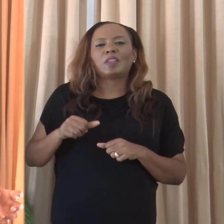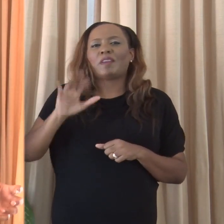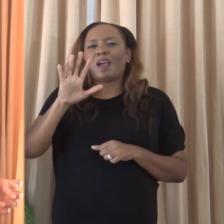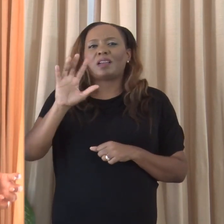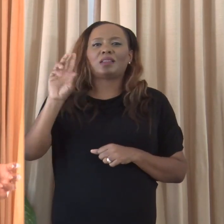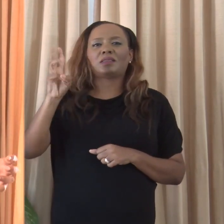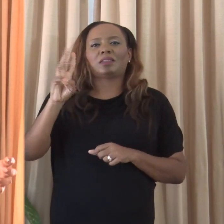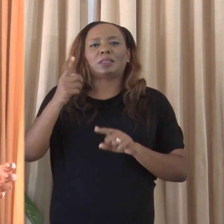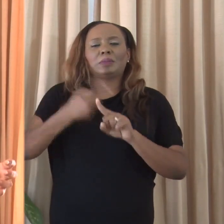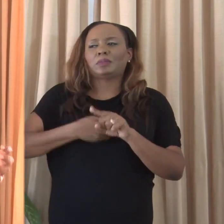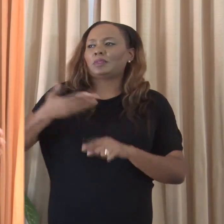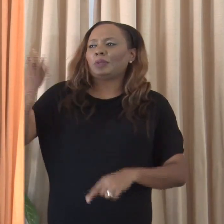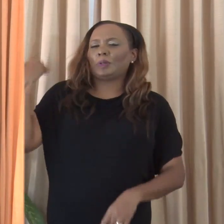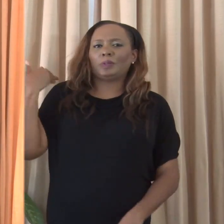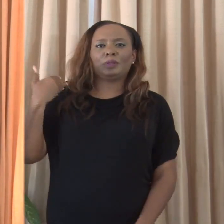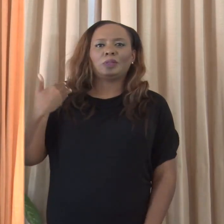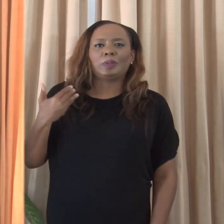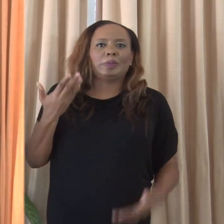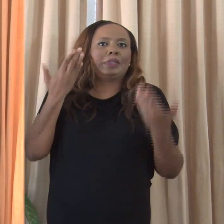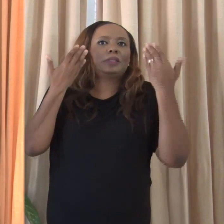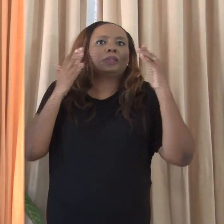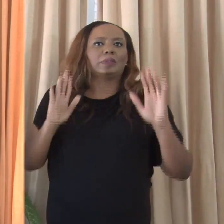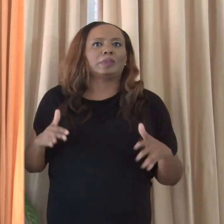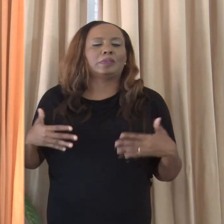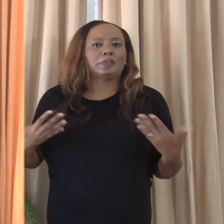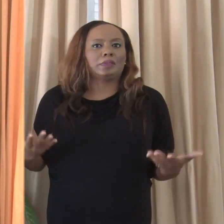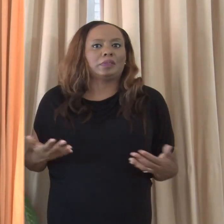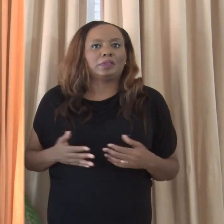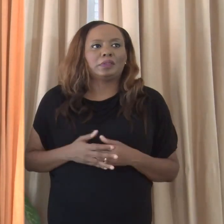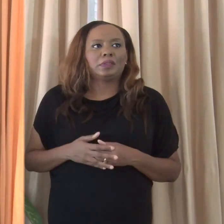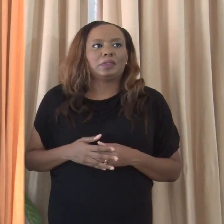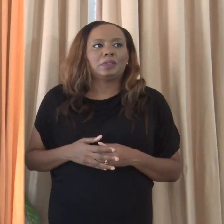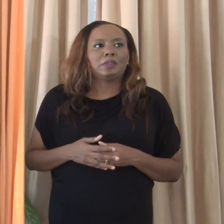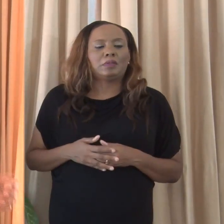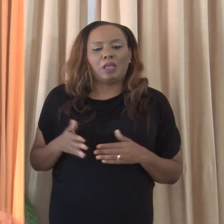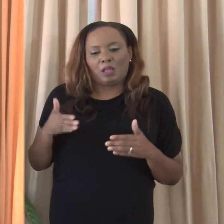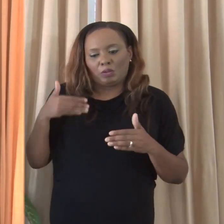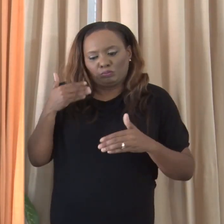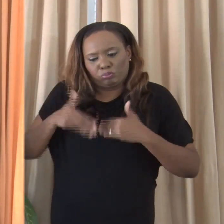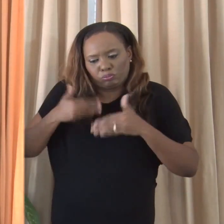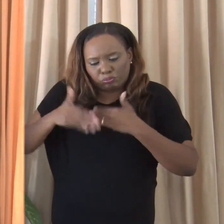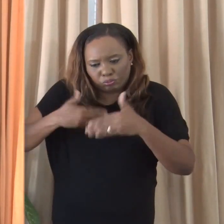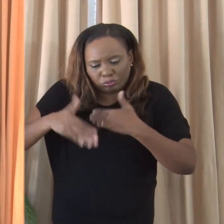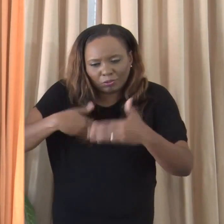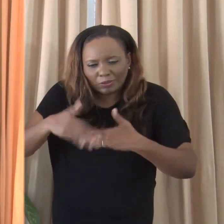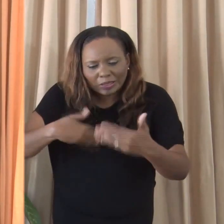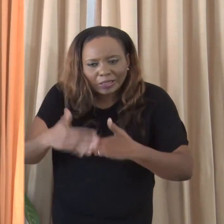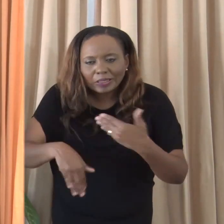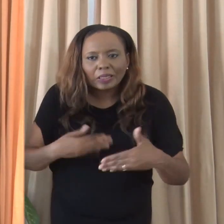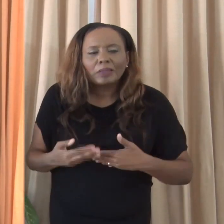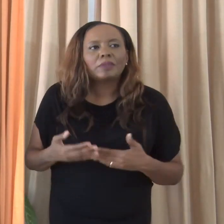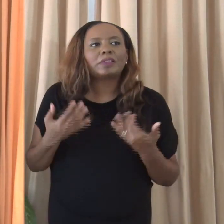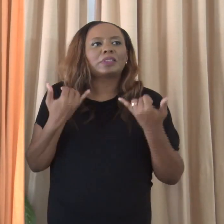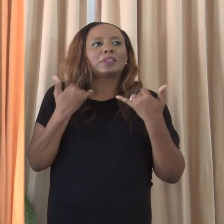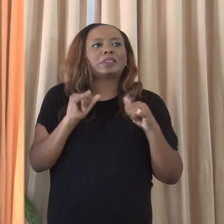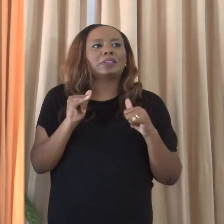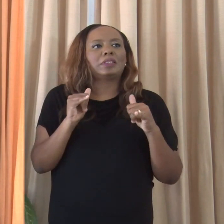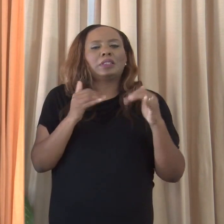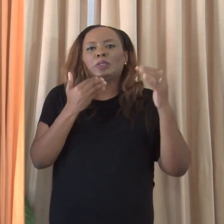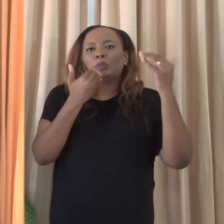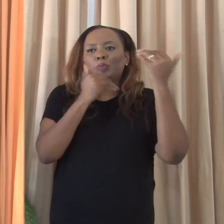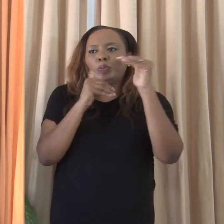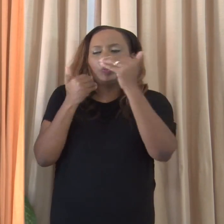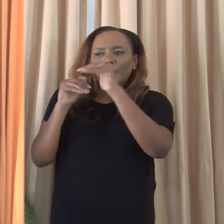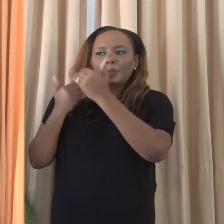months ago. And as fast as we have been moving and trying to stay ahead of the curve, there are obviously limitations in terms of